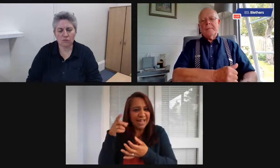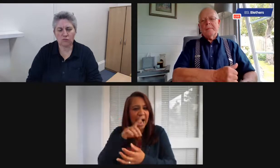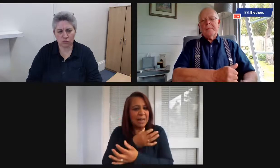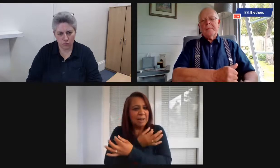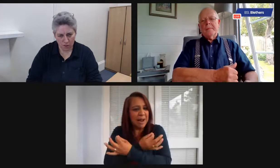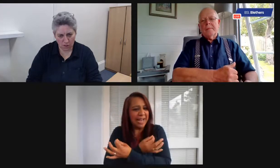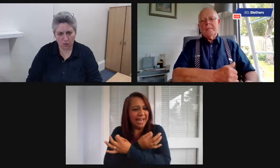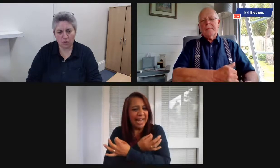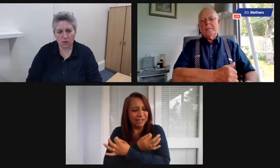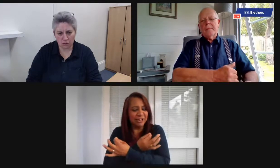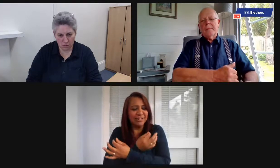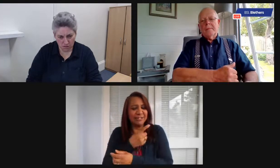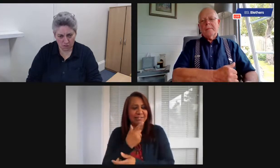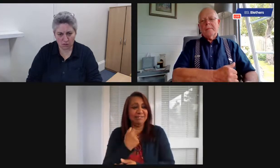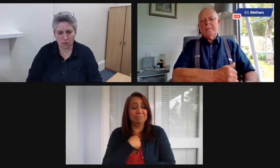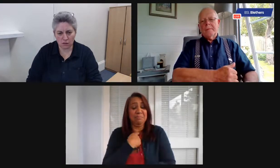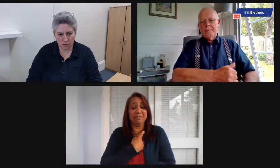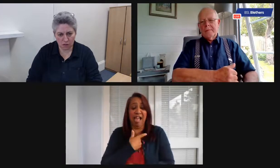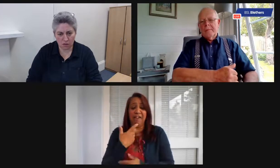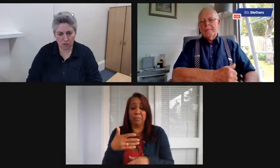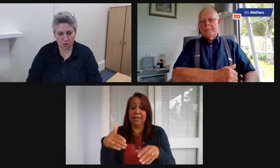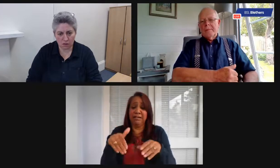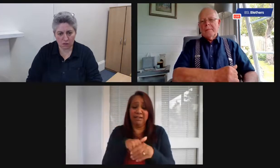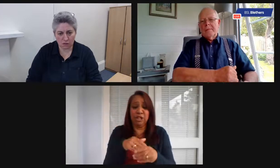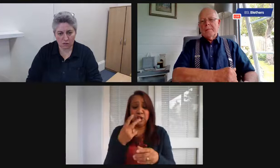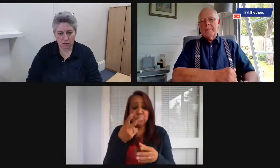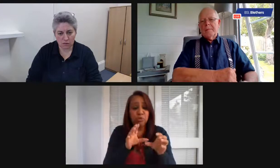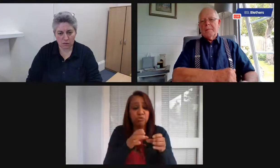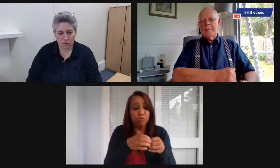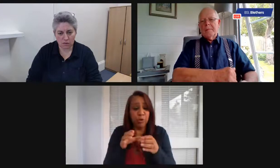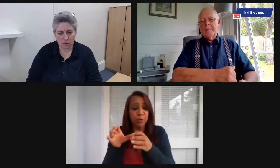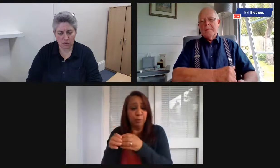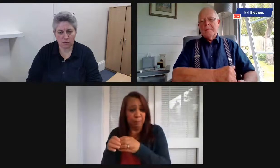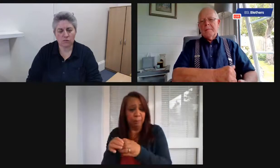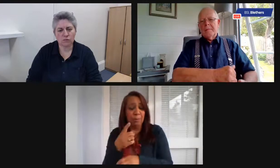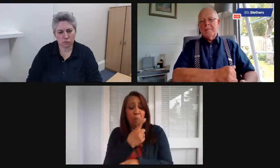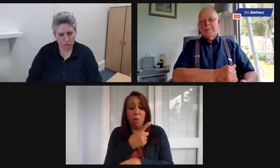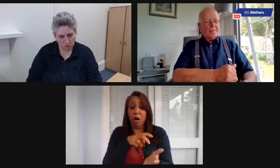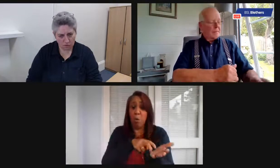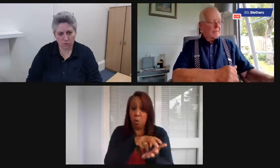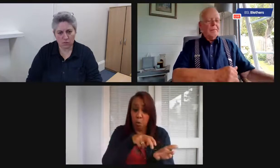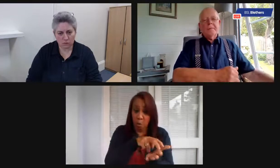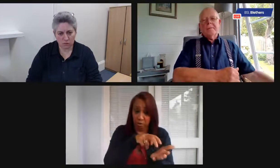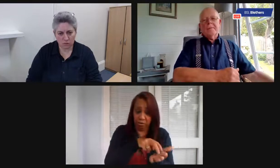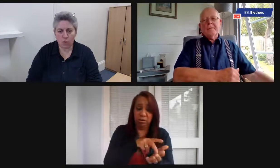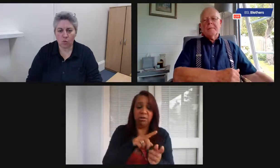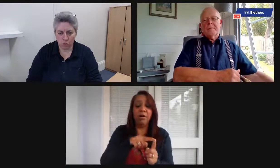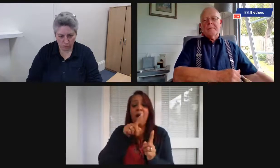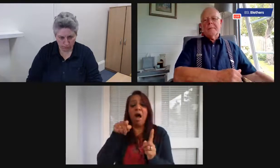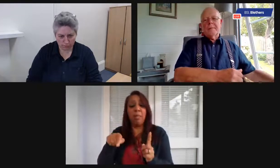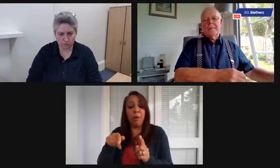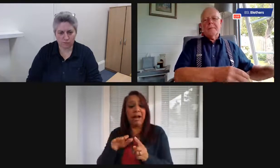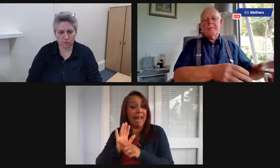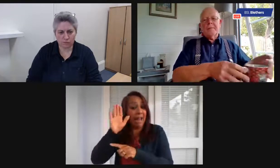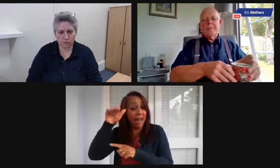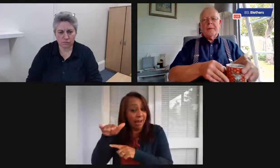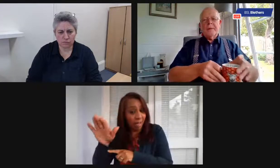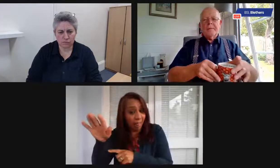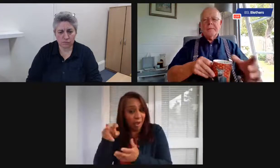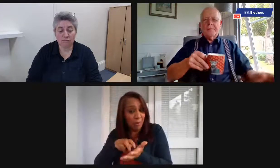well-being, and it's part of your way to mindfulness. So anyway, what I did was I joined two